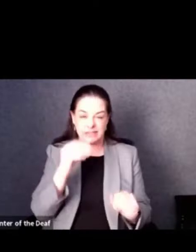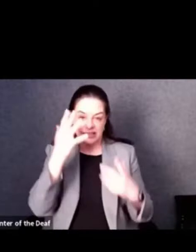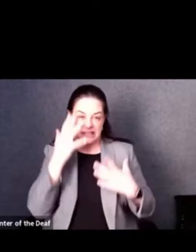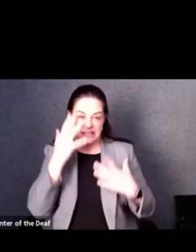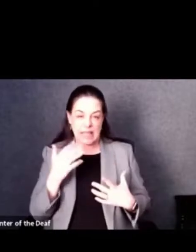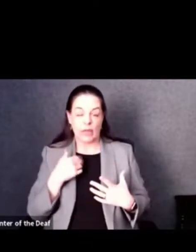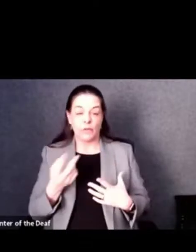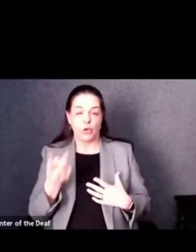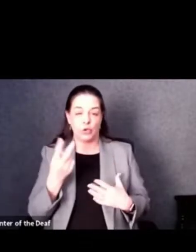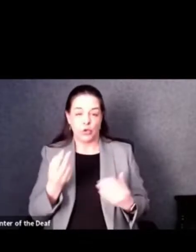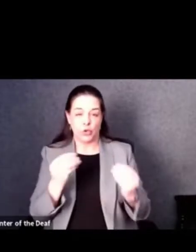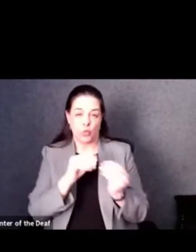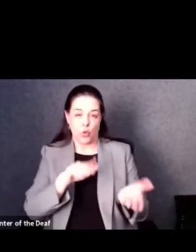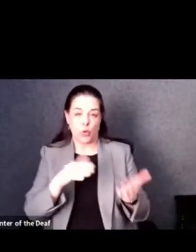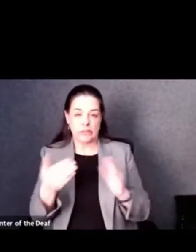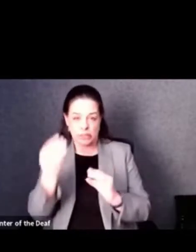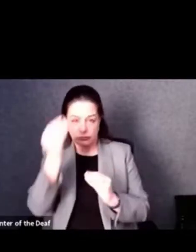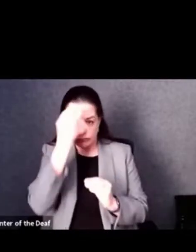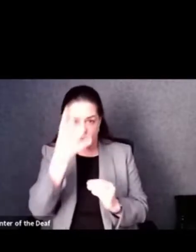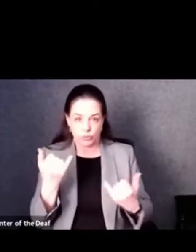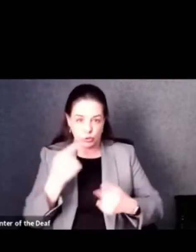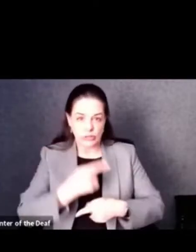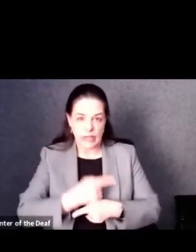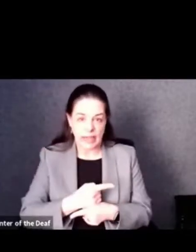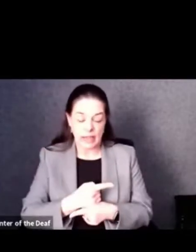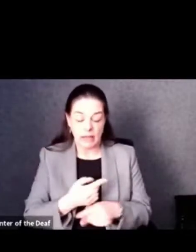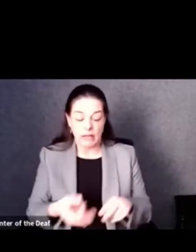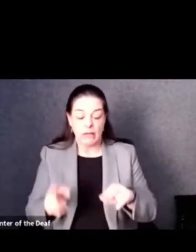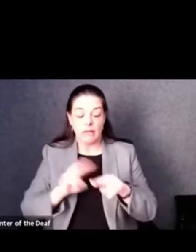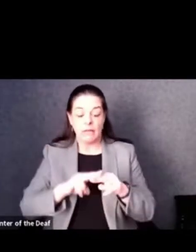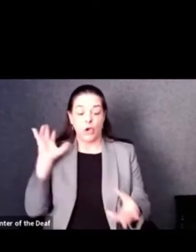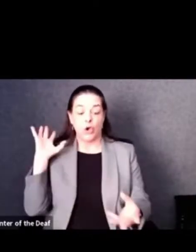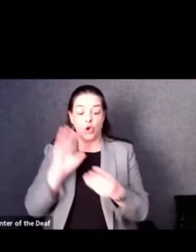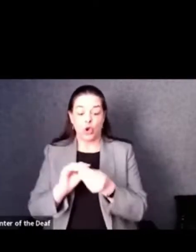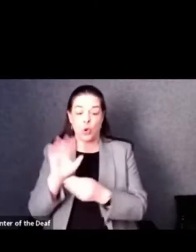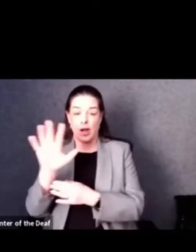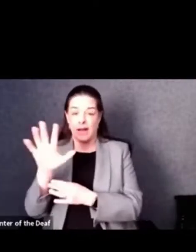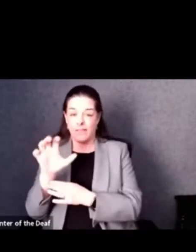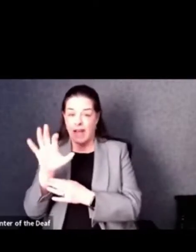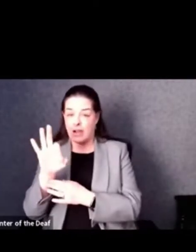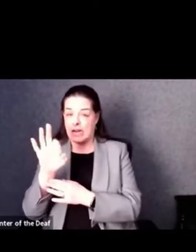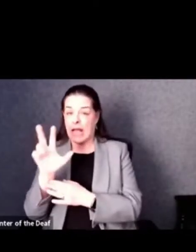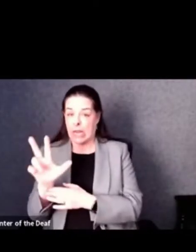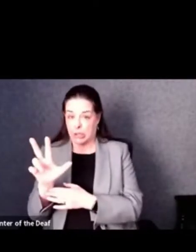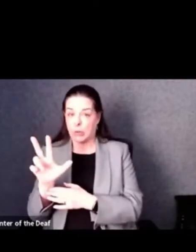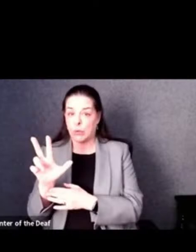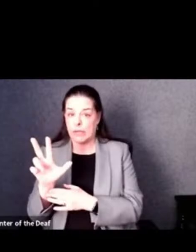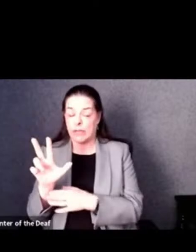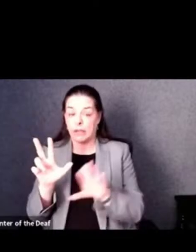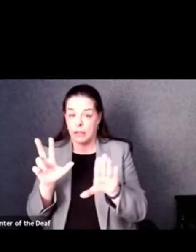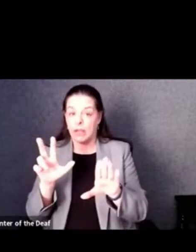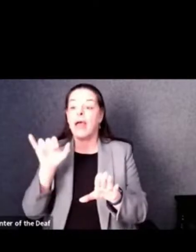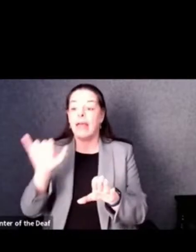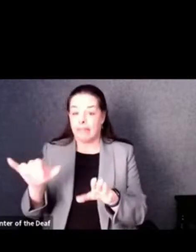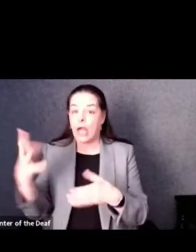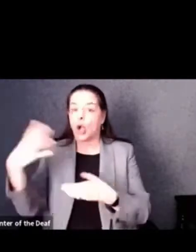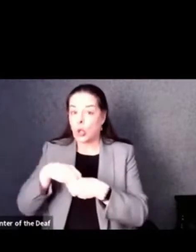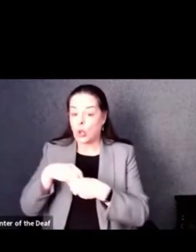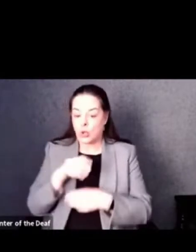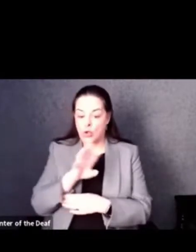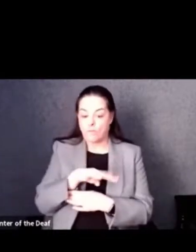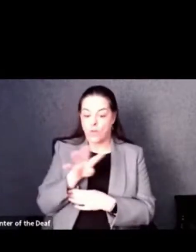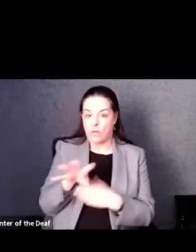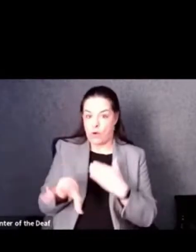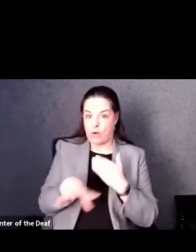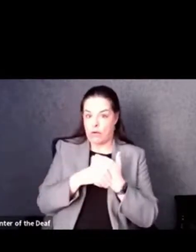have 2 additional deaths to report today, raising our total to 593. And that does include the 44